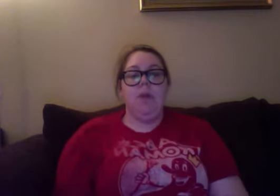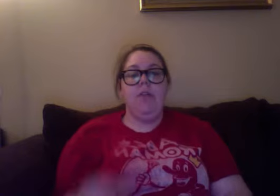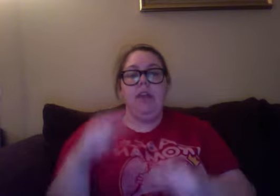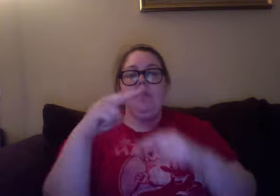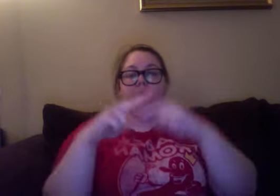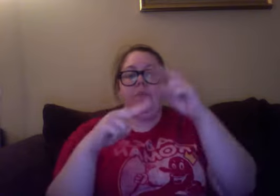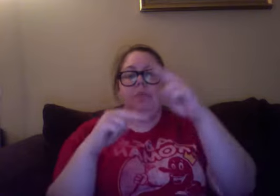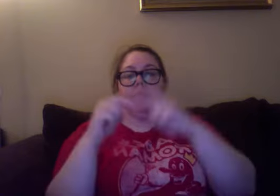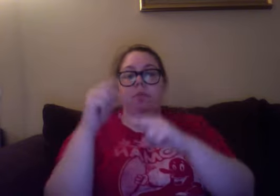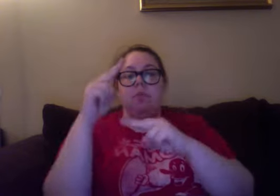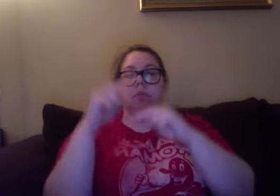building,